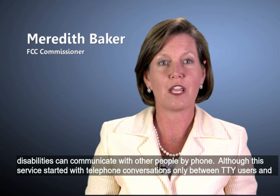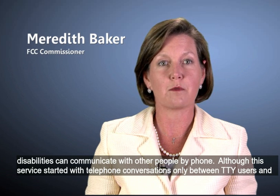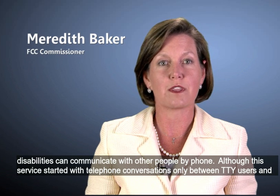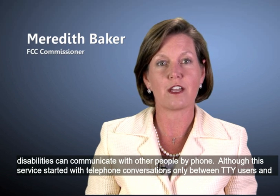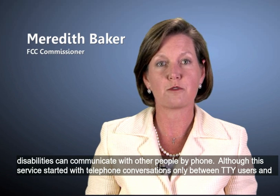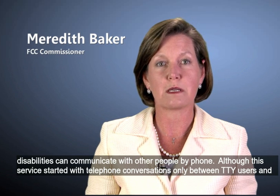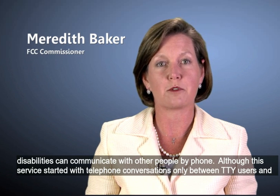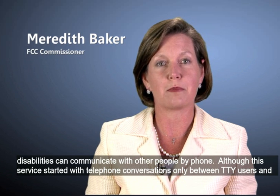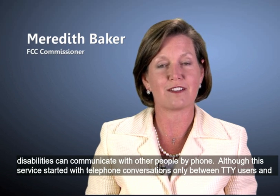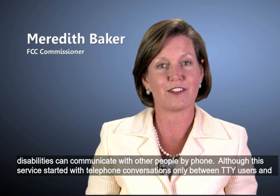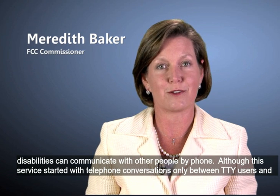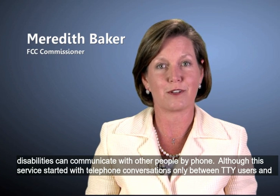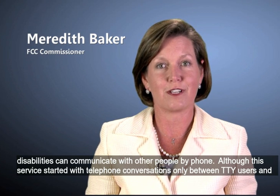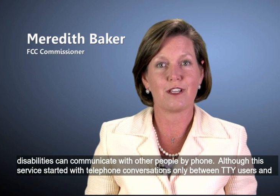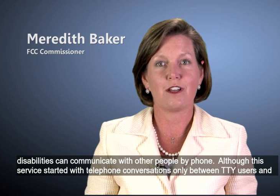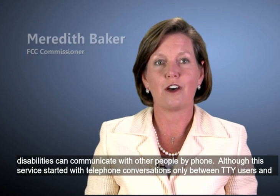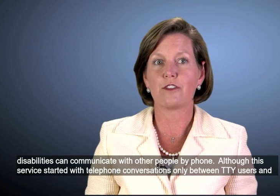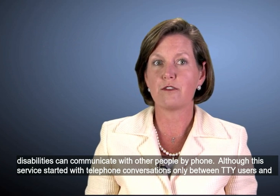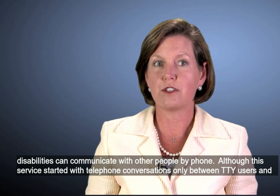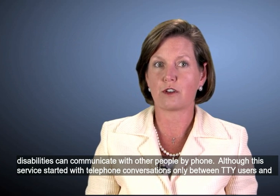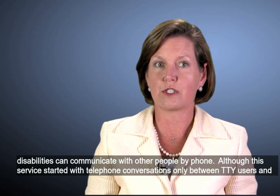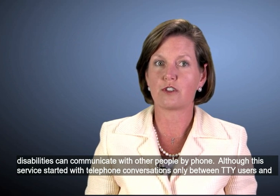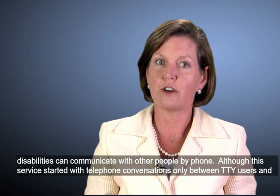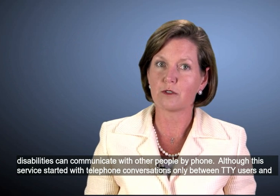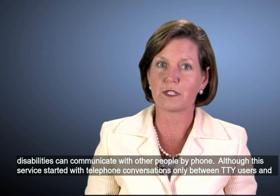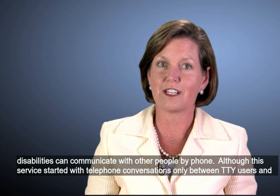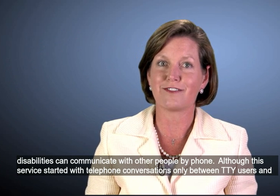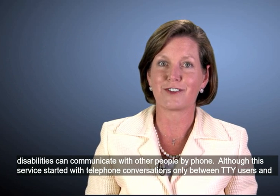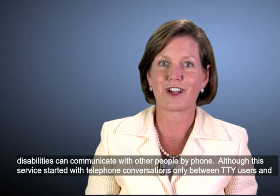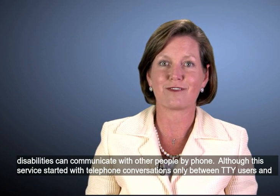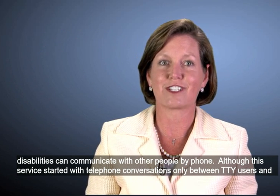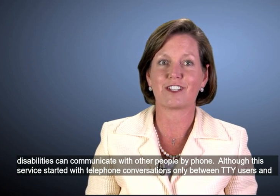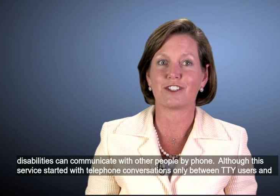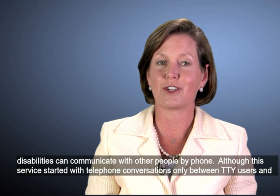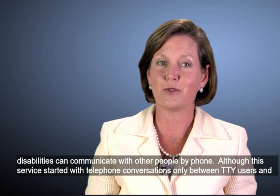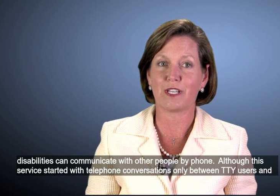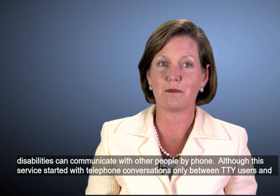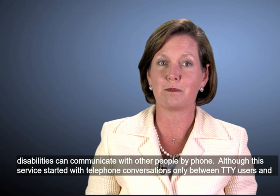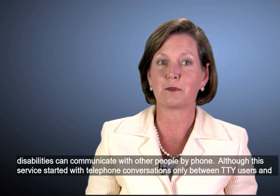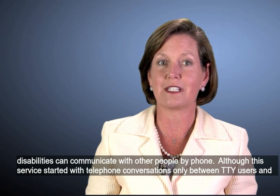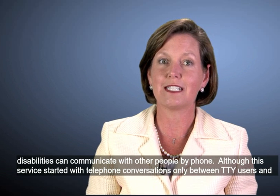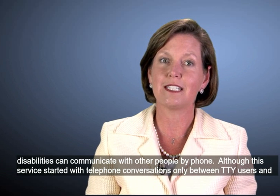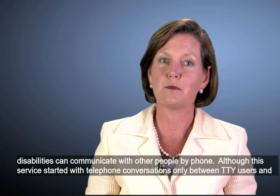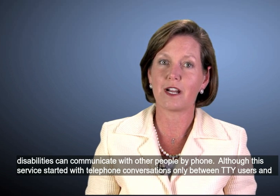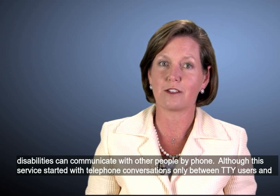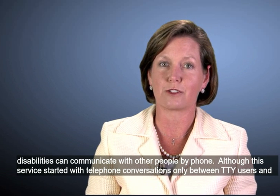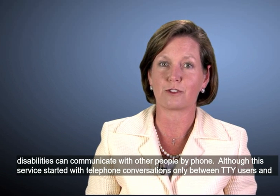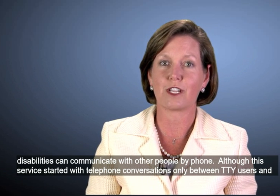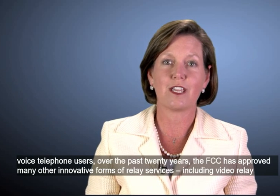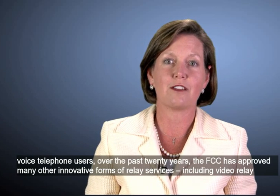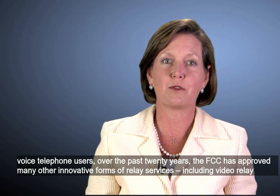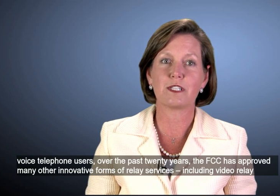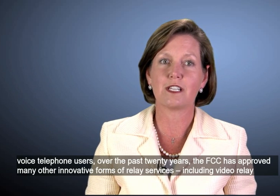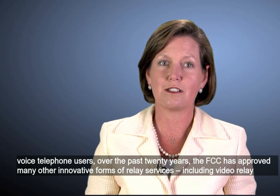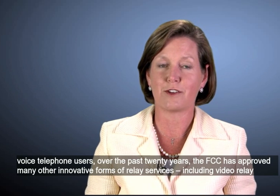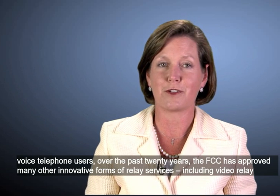with other people by phone. Although this service started with telephone conversations only between TTY users and voice telephone